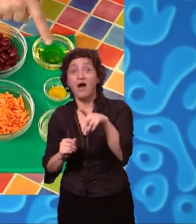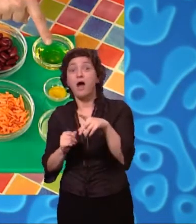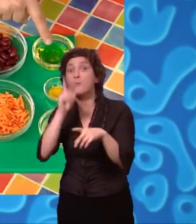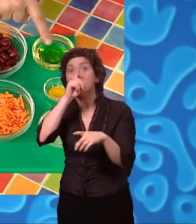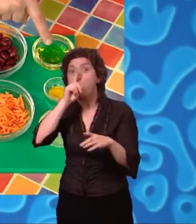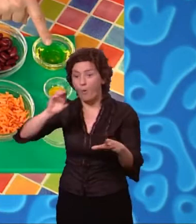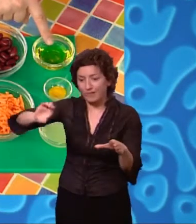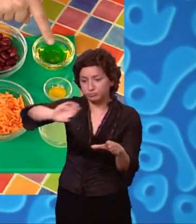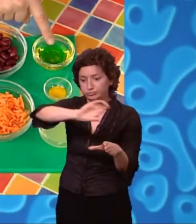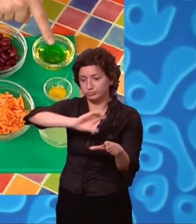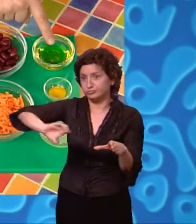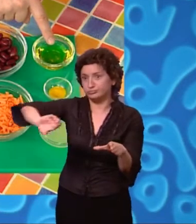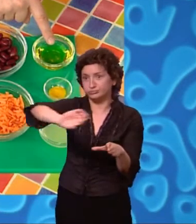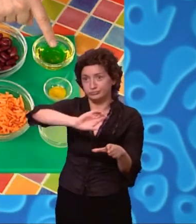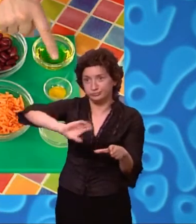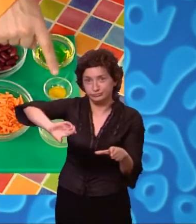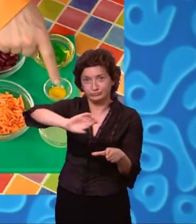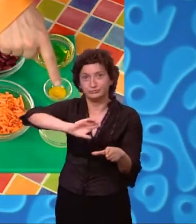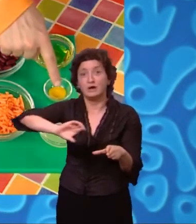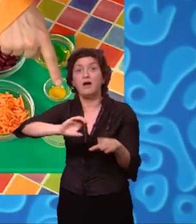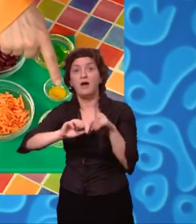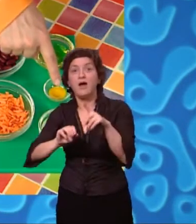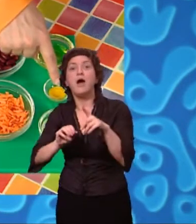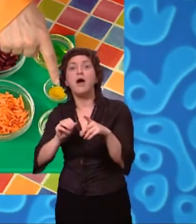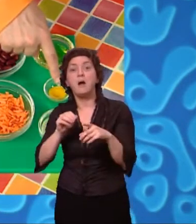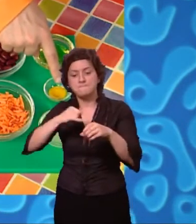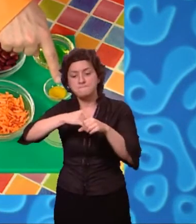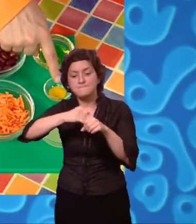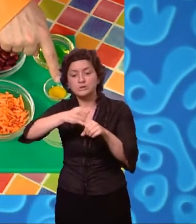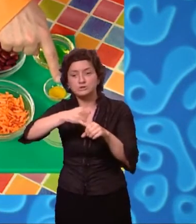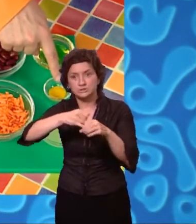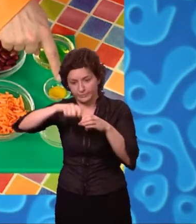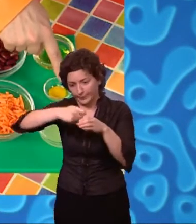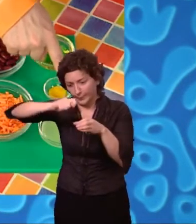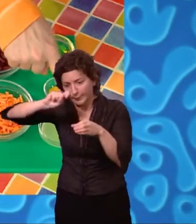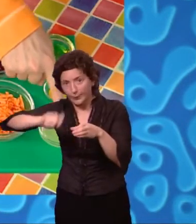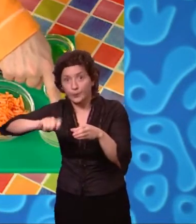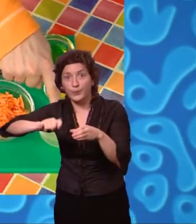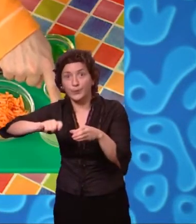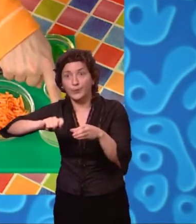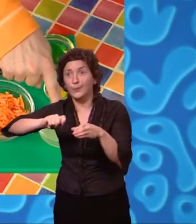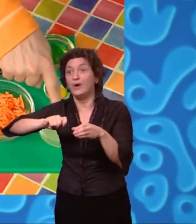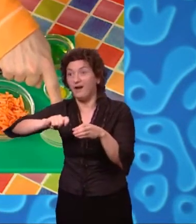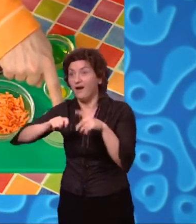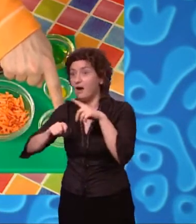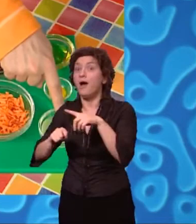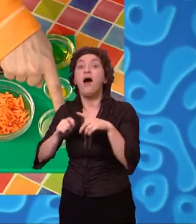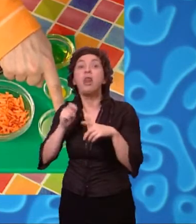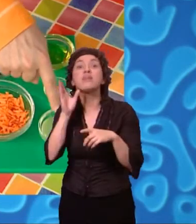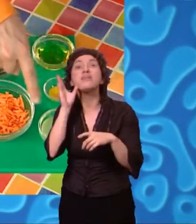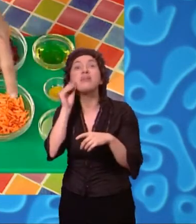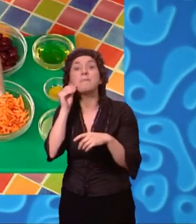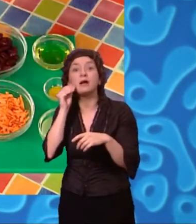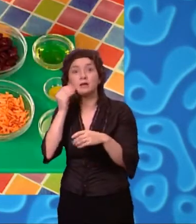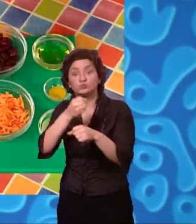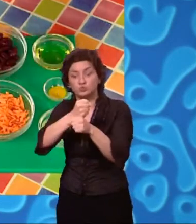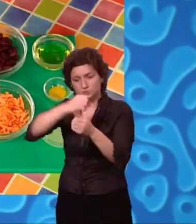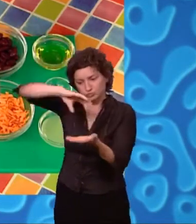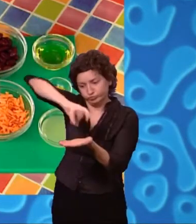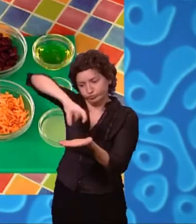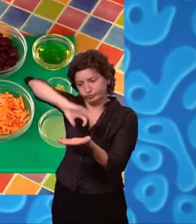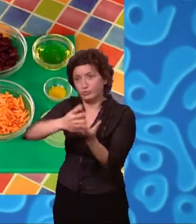oil, 2 tablespoons. Mustard, 1/4 teaspoon. Lemon, the juice of 1.